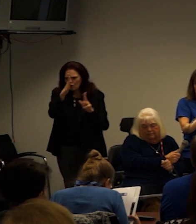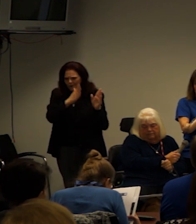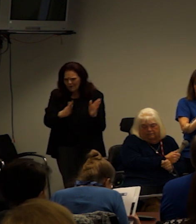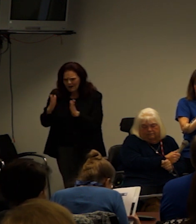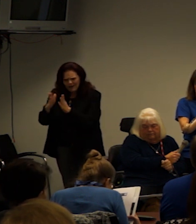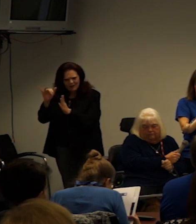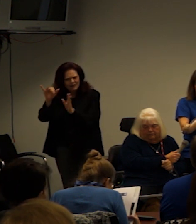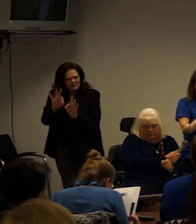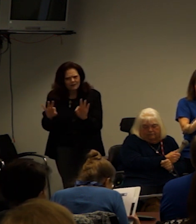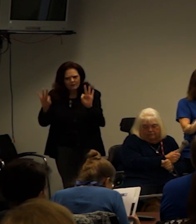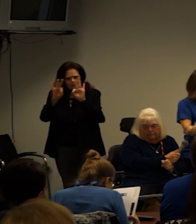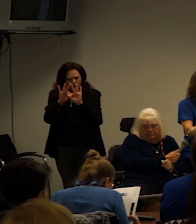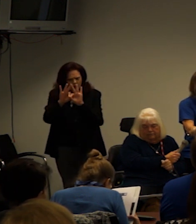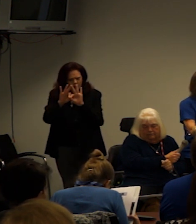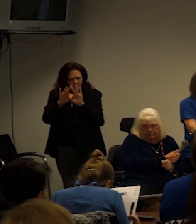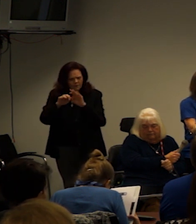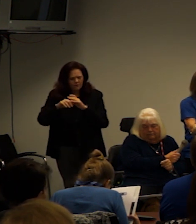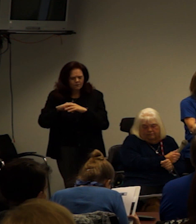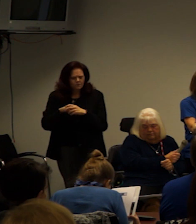highly important.